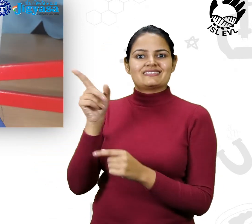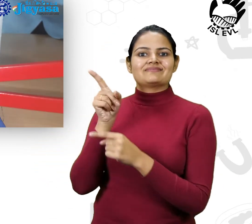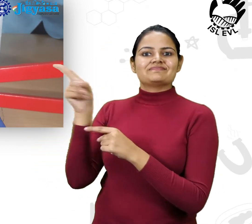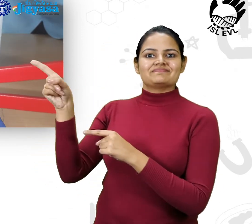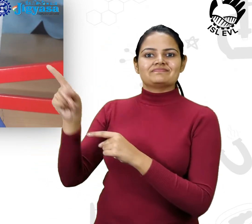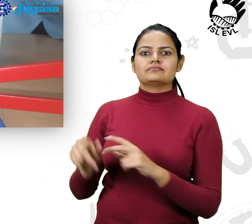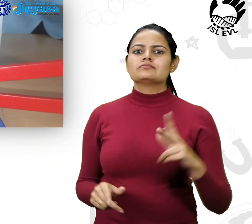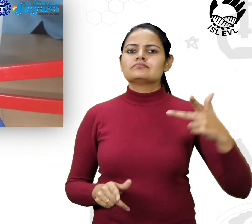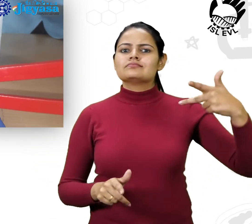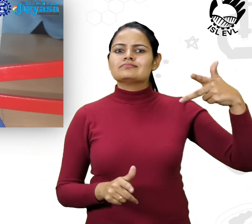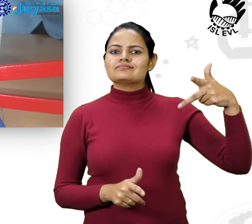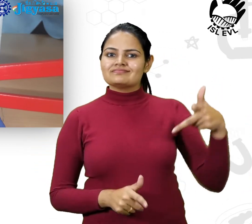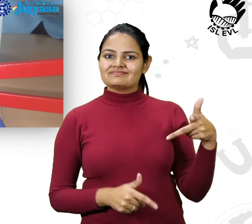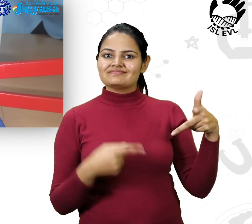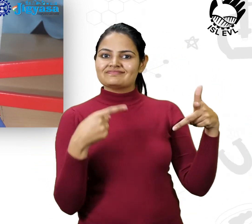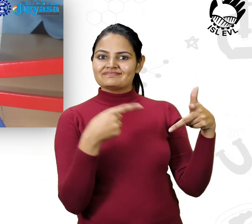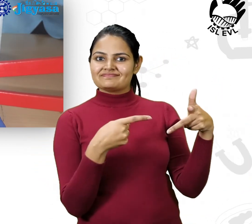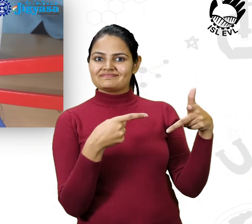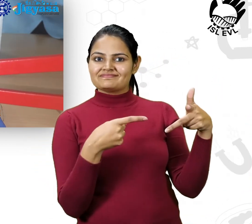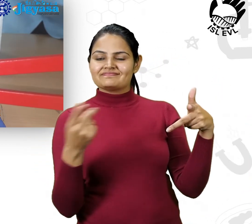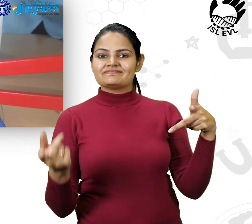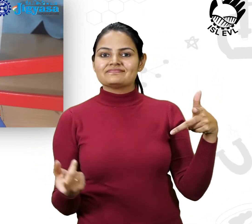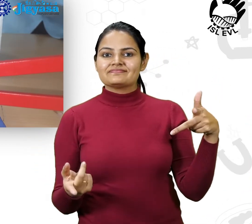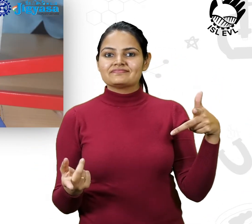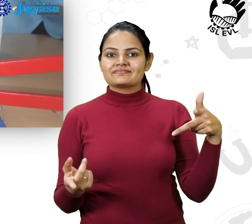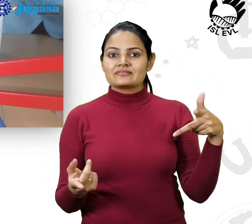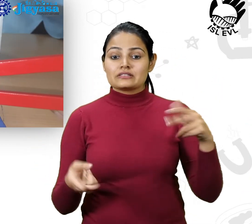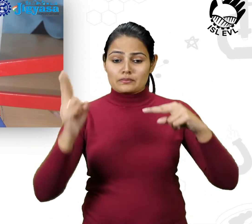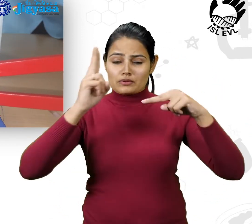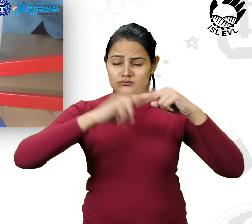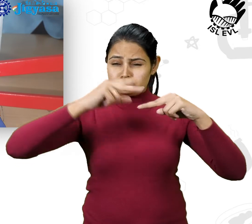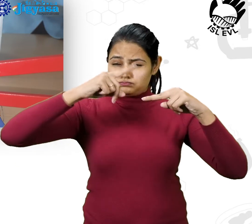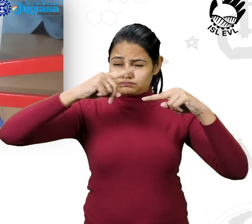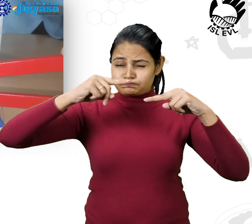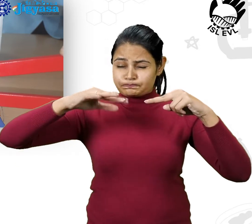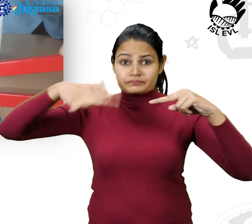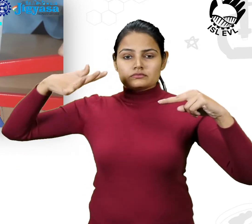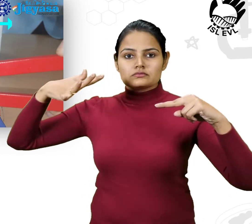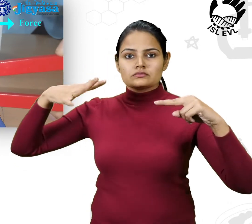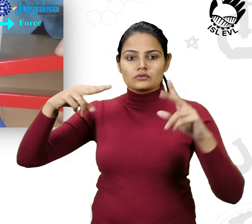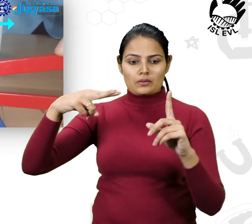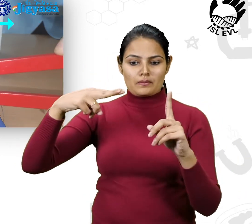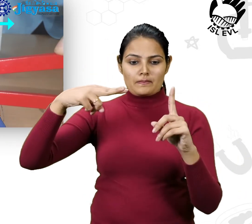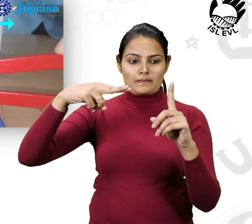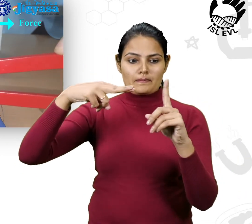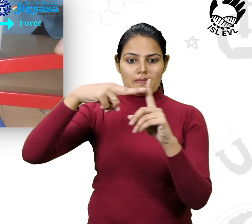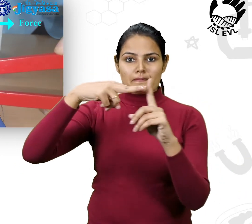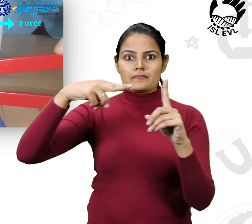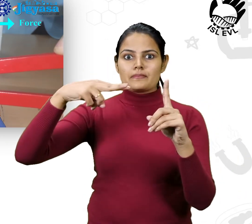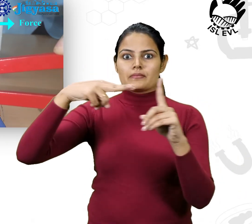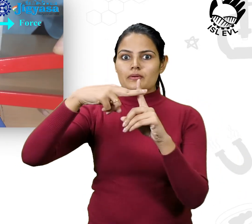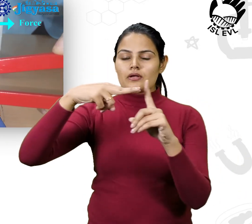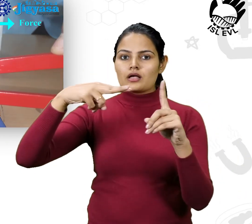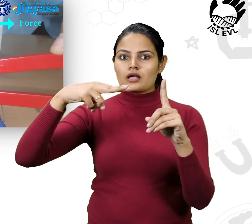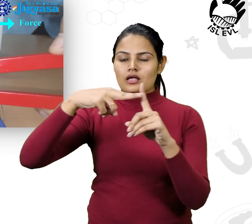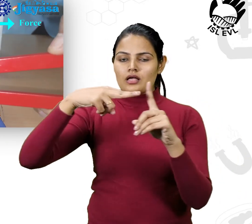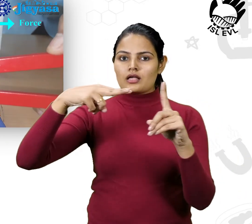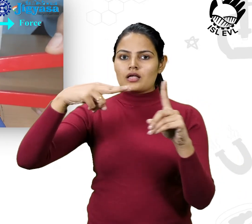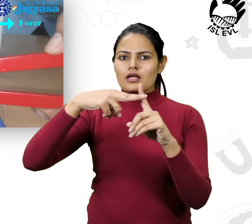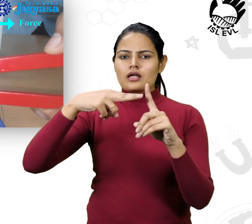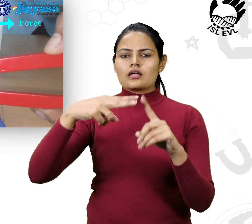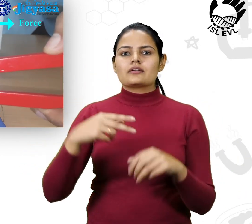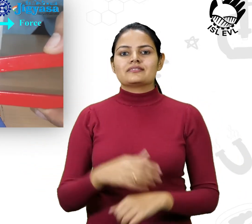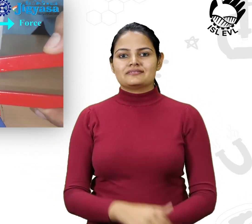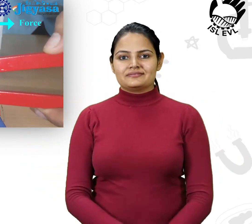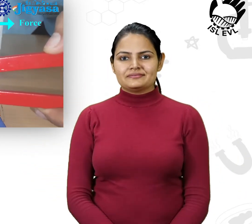It can be clearly observed that the conductor is deflected towards the right when current flows through it.